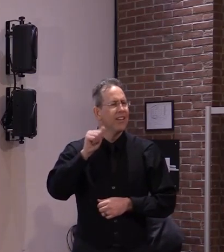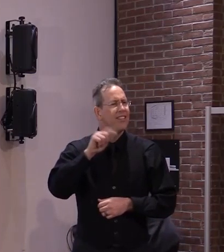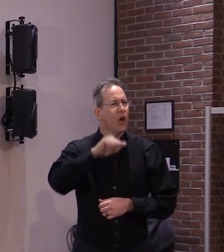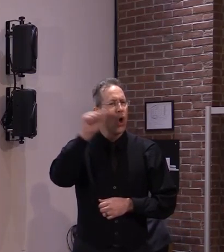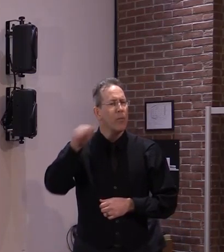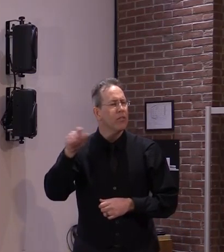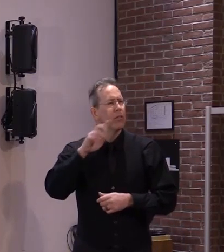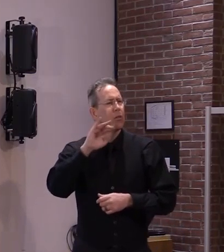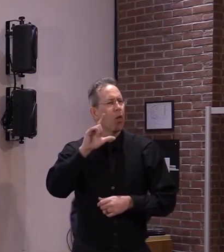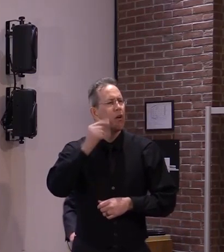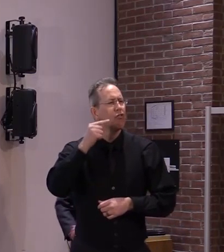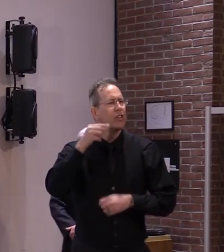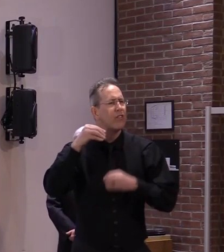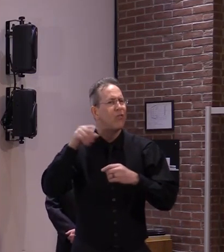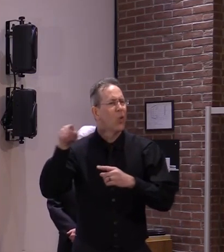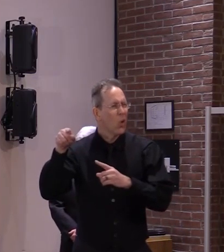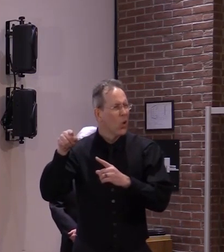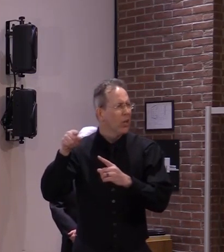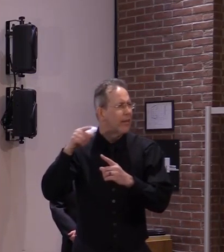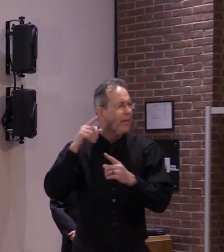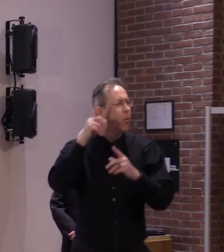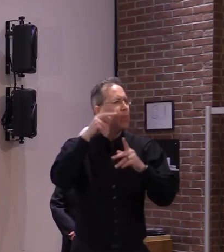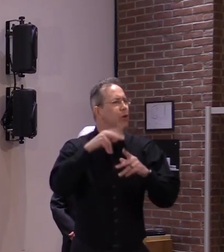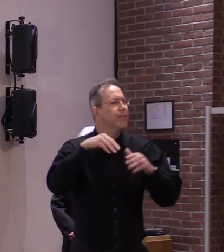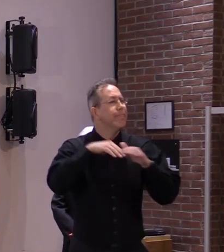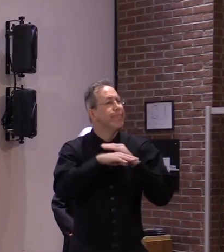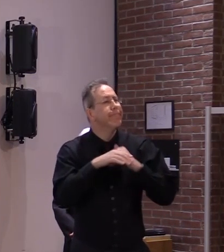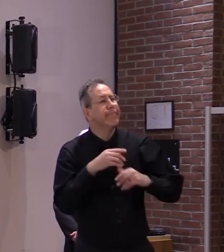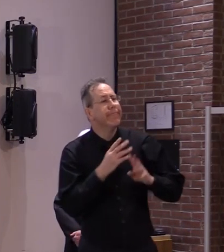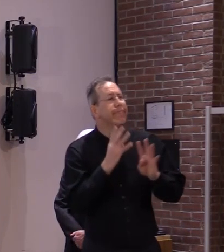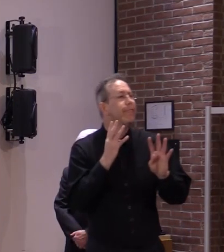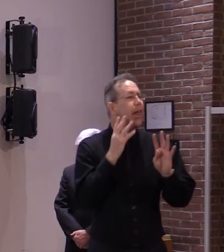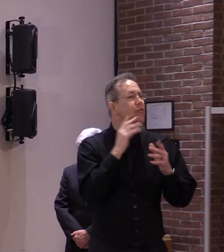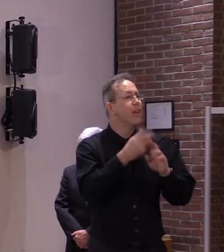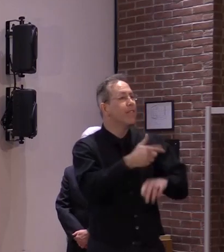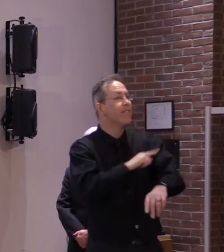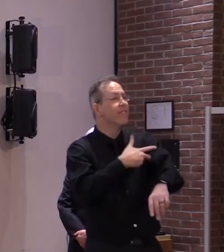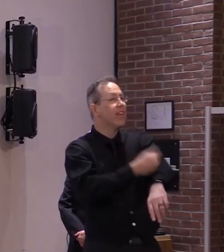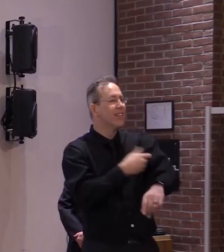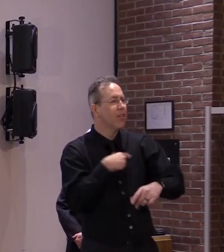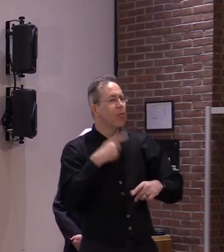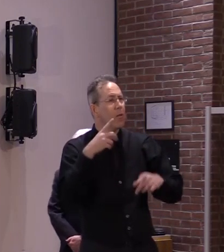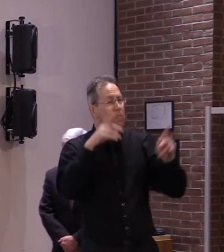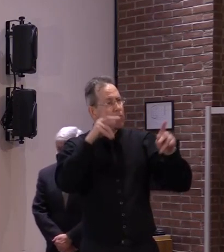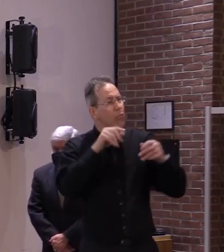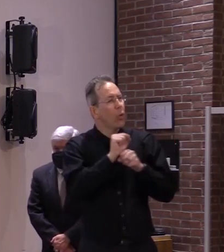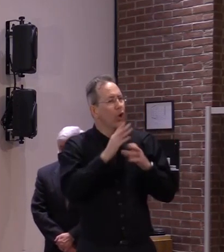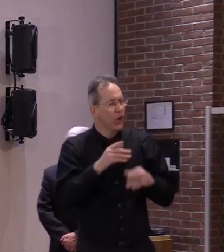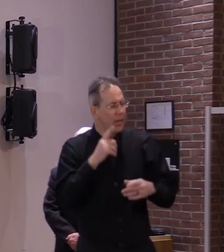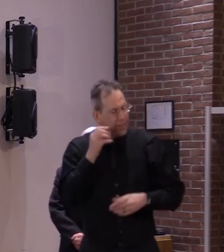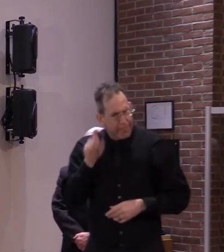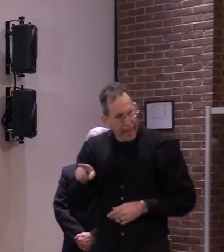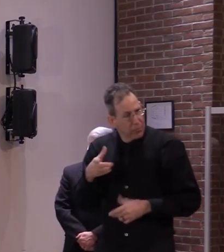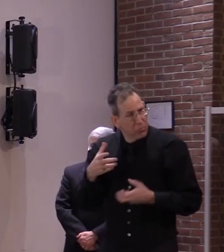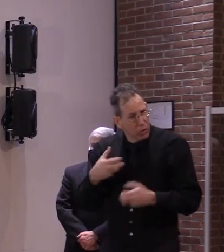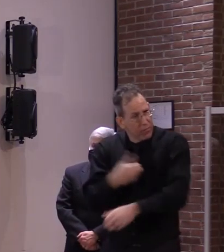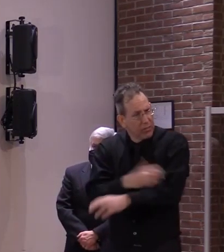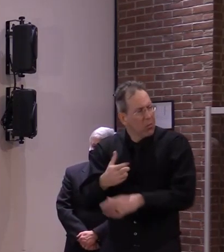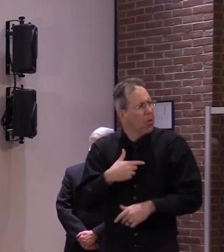know you sort of just did there, but these situations where people are kind of having to decide whether to throw out the vaccine or give it to